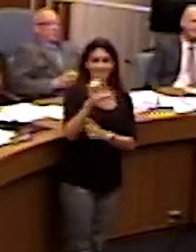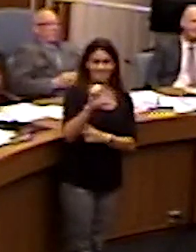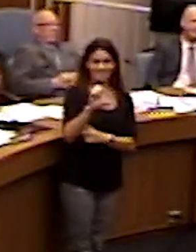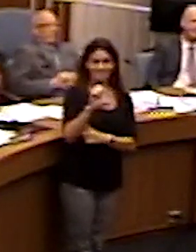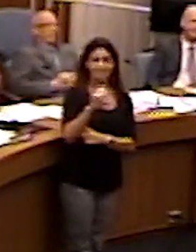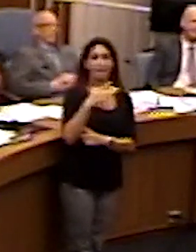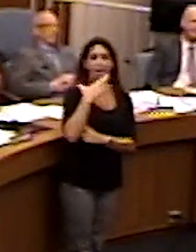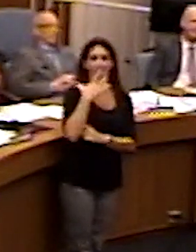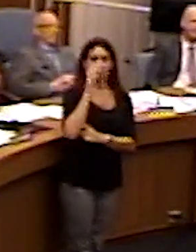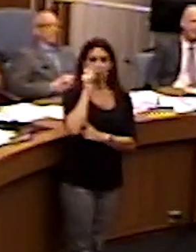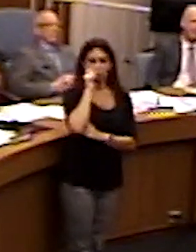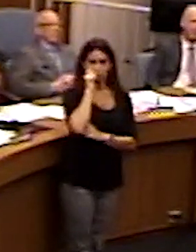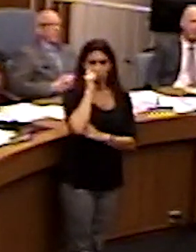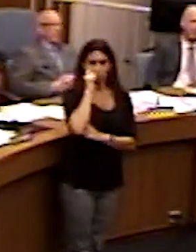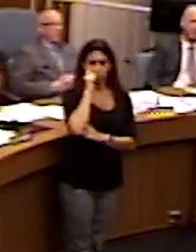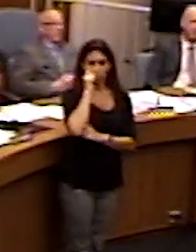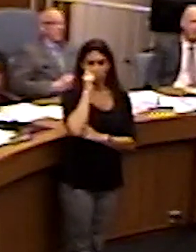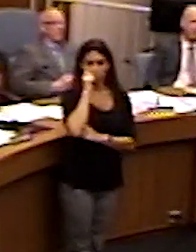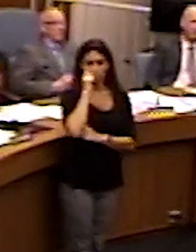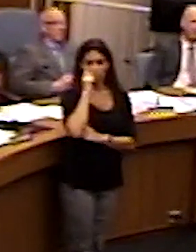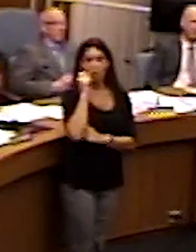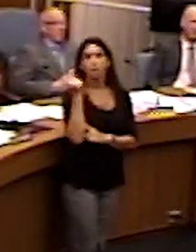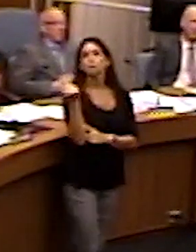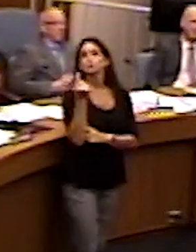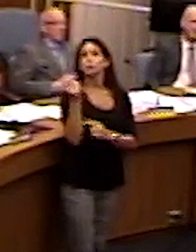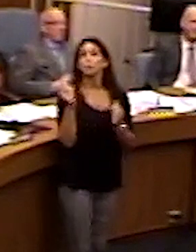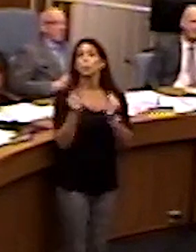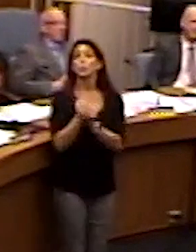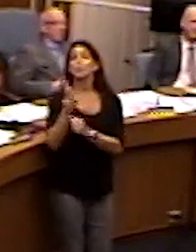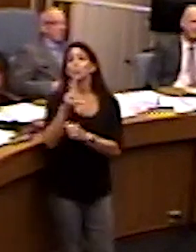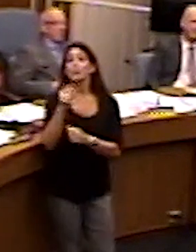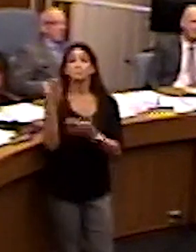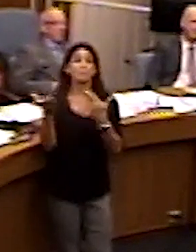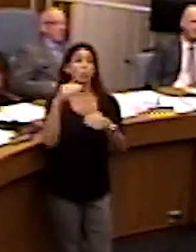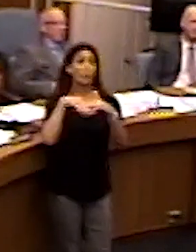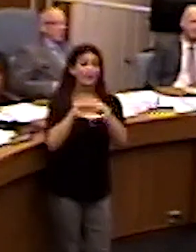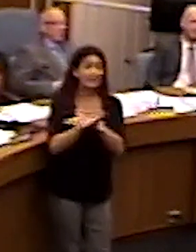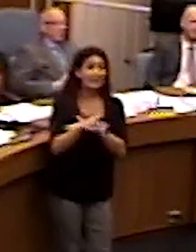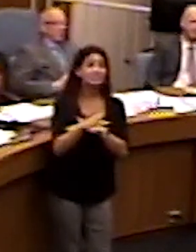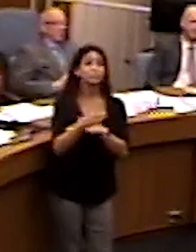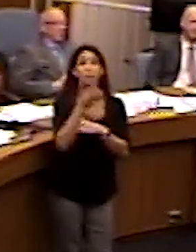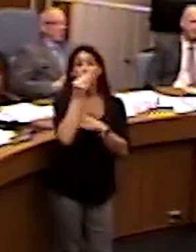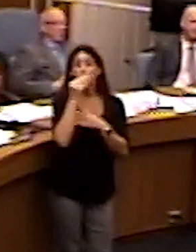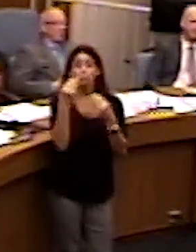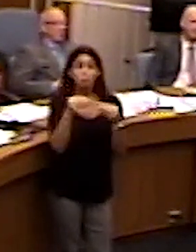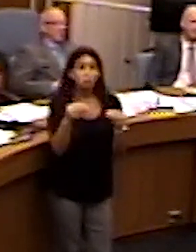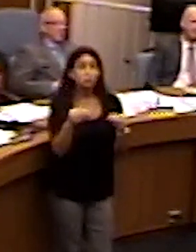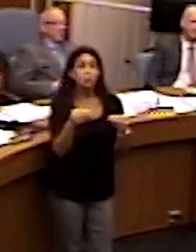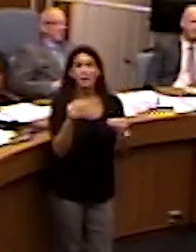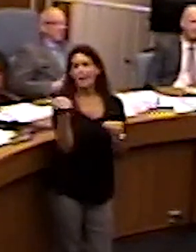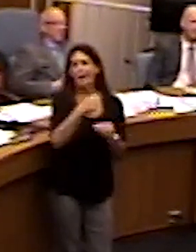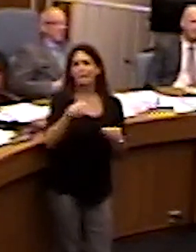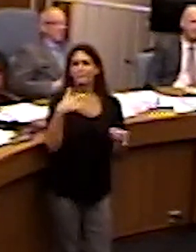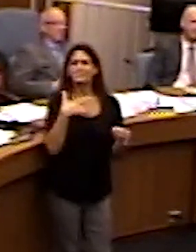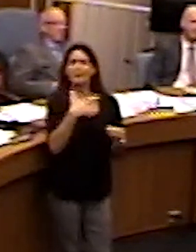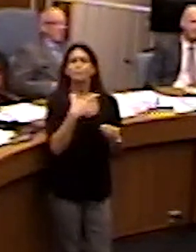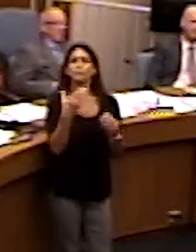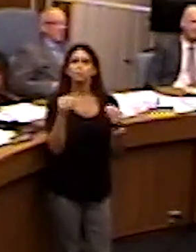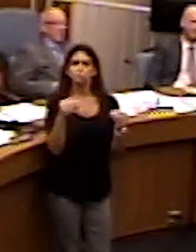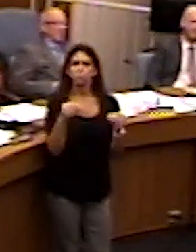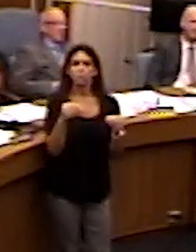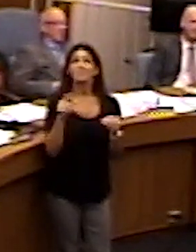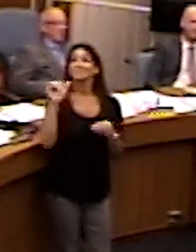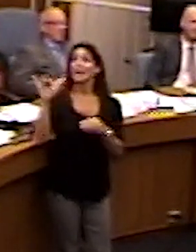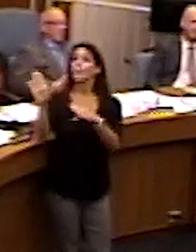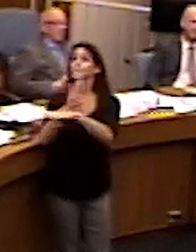Somebody of race could have gone to a grocery store or any type of store to get goods and services. The business called the